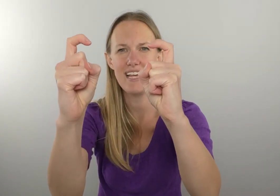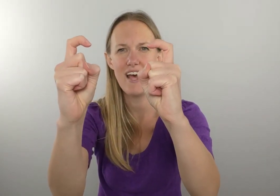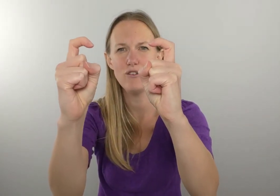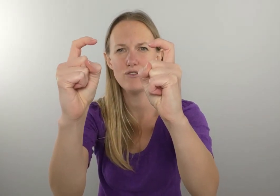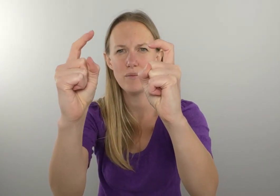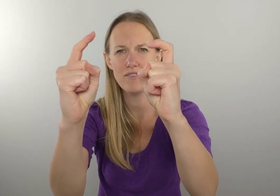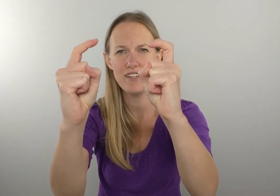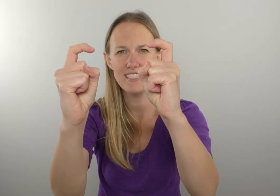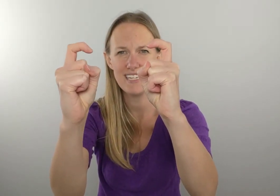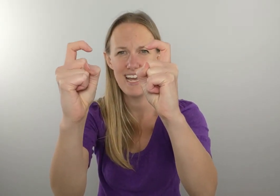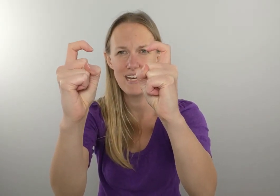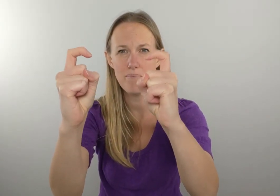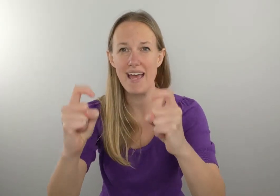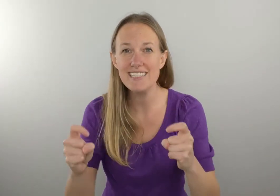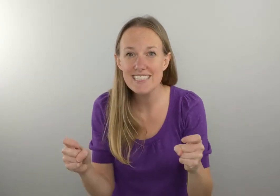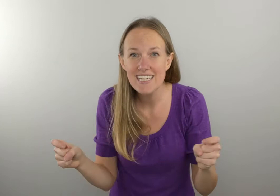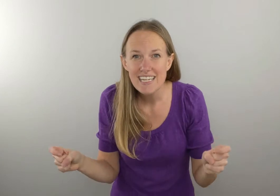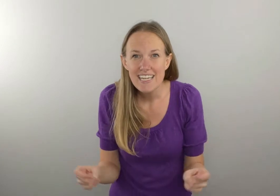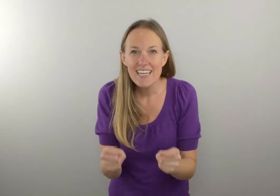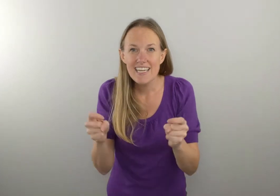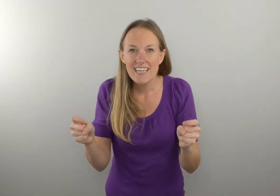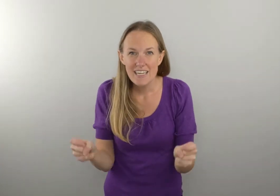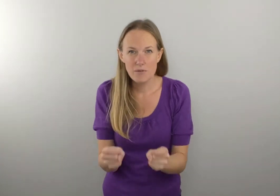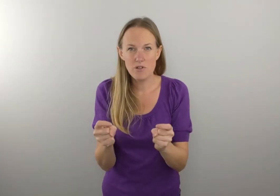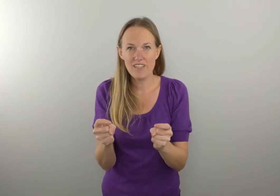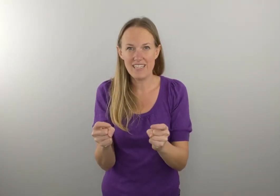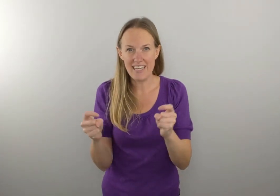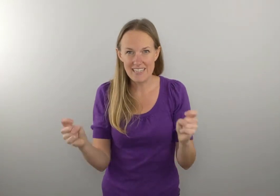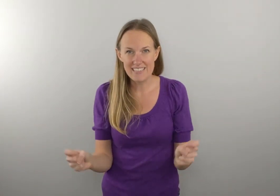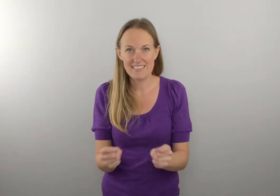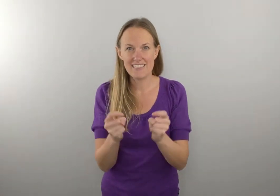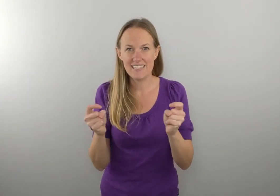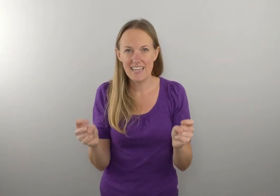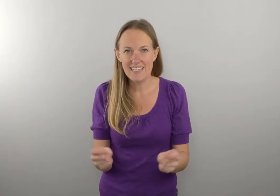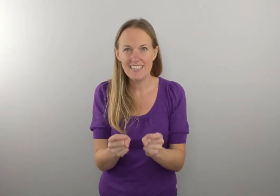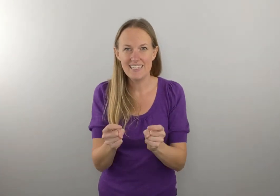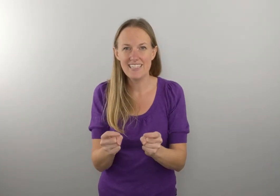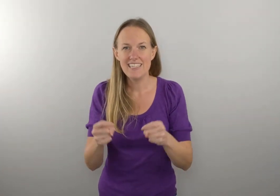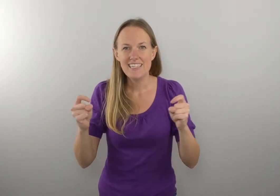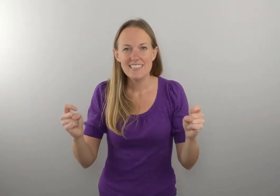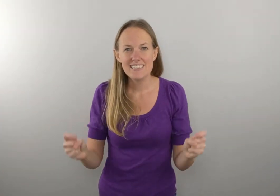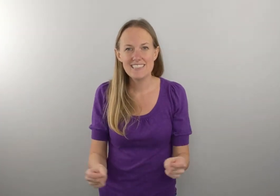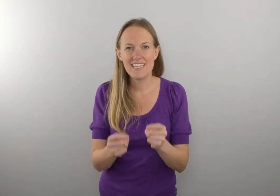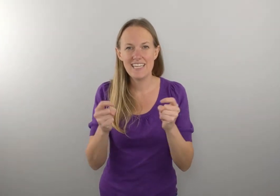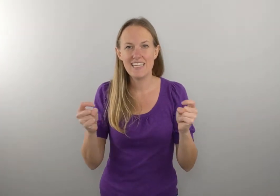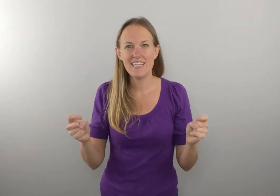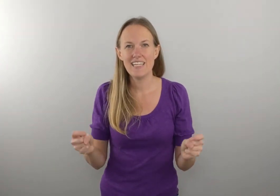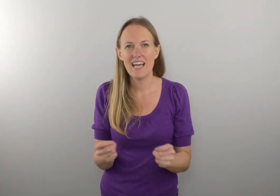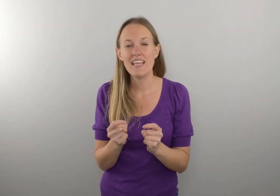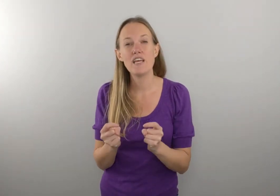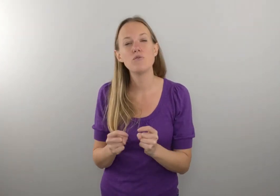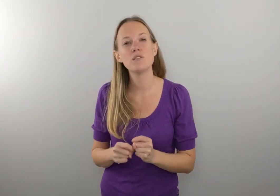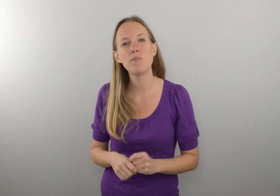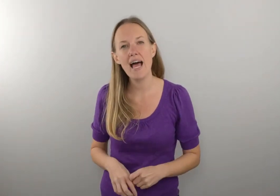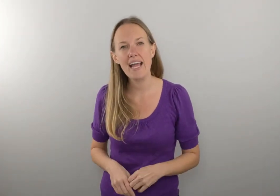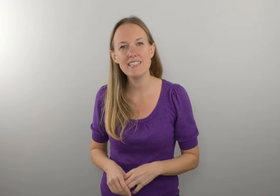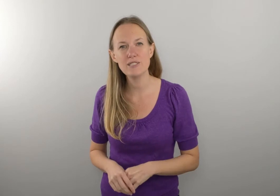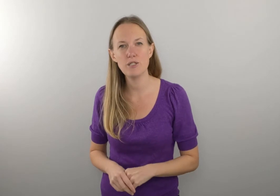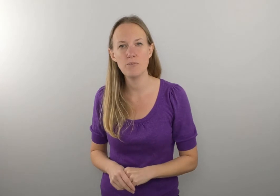out from your fist and kind of bent and moving in like this, okay? Sin, and then was black as could be.